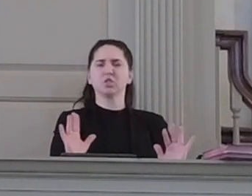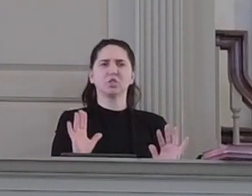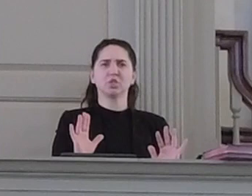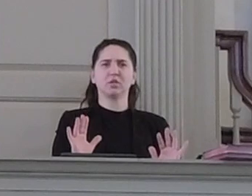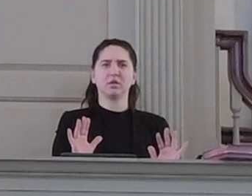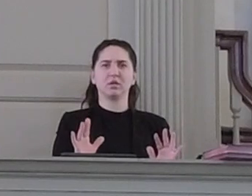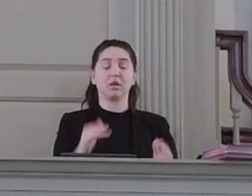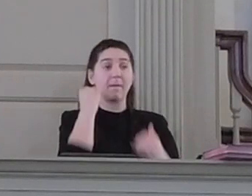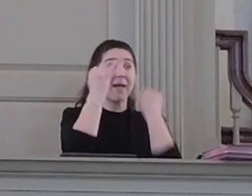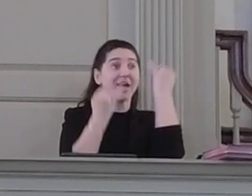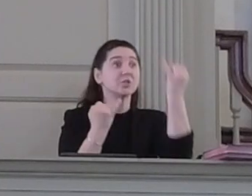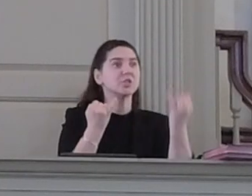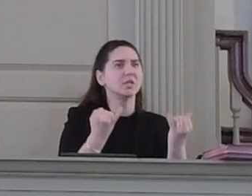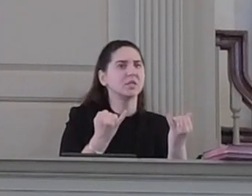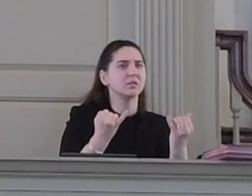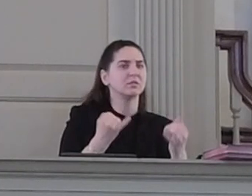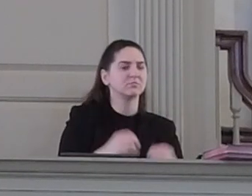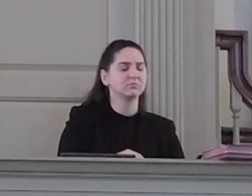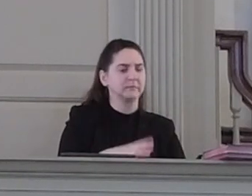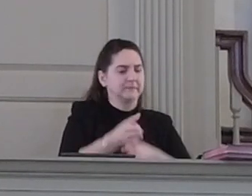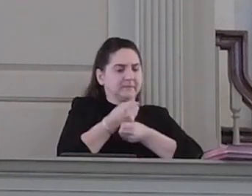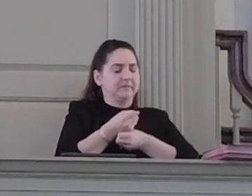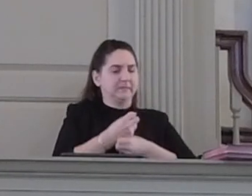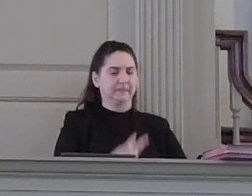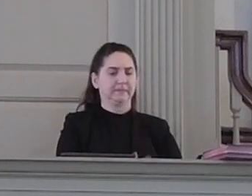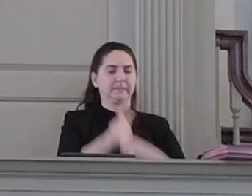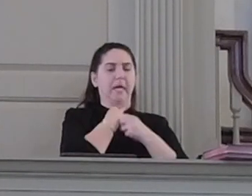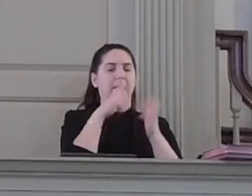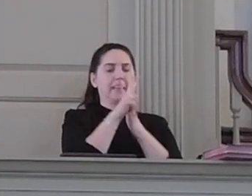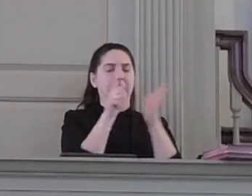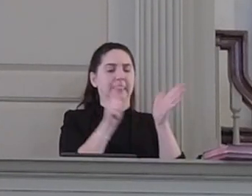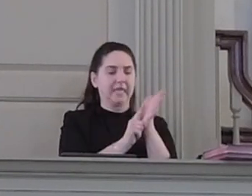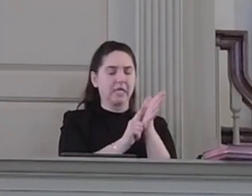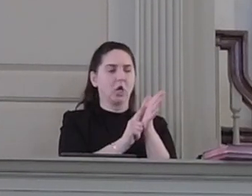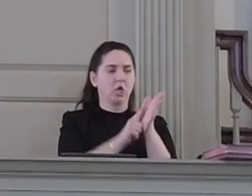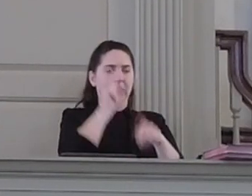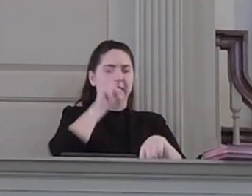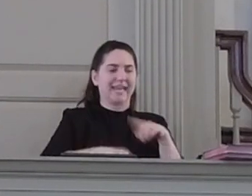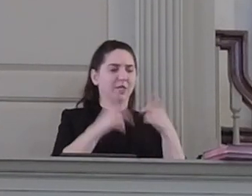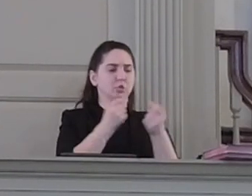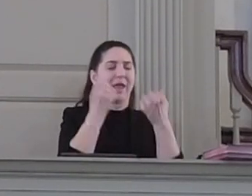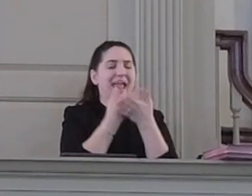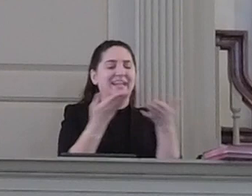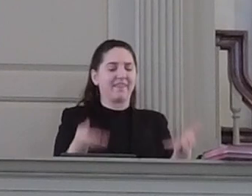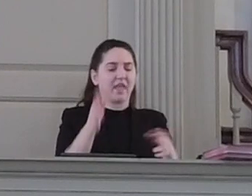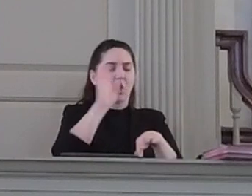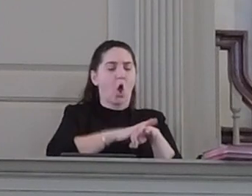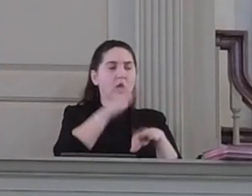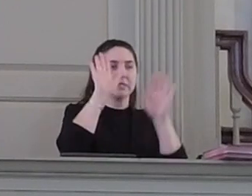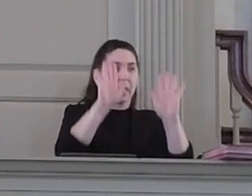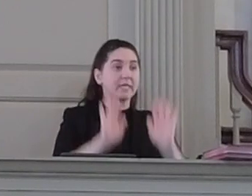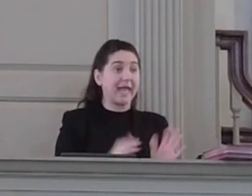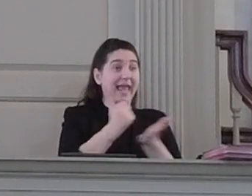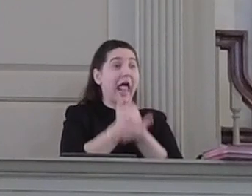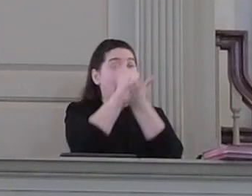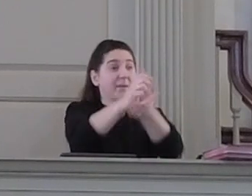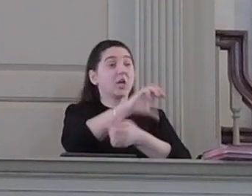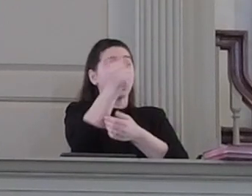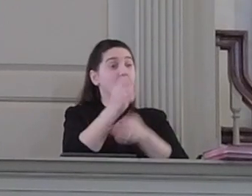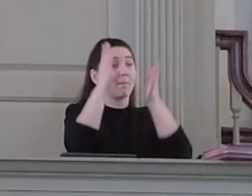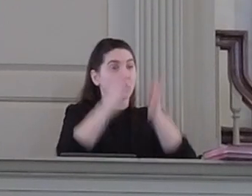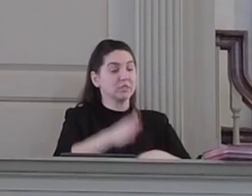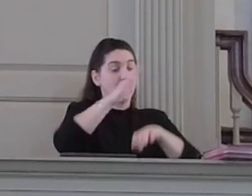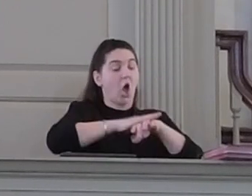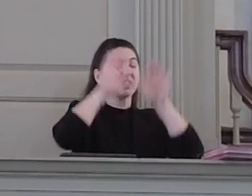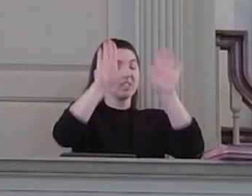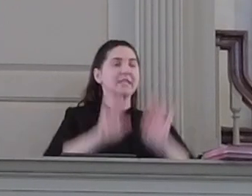Imagine being held to such a tight legal standard that helping another was considered a sin.